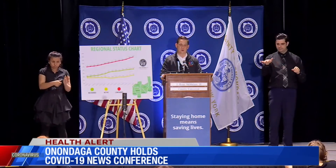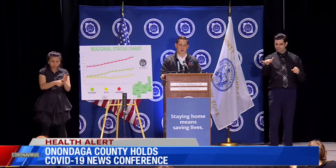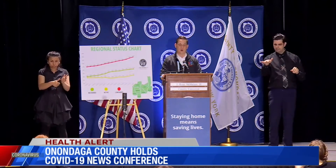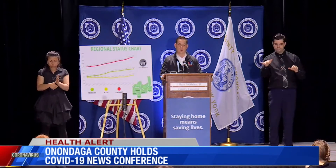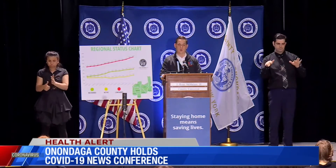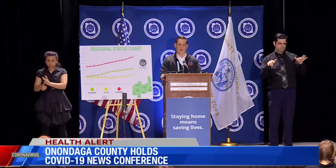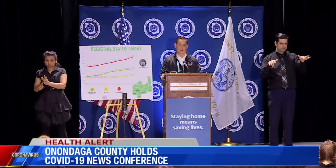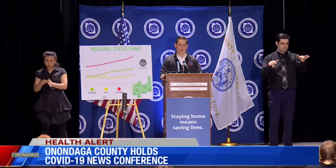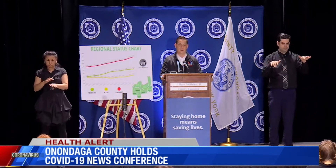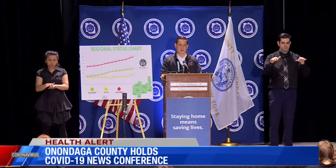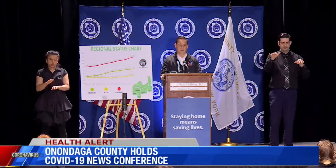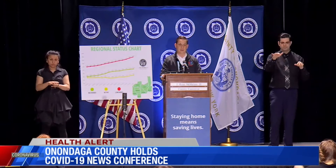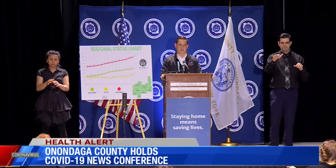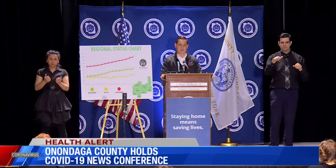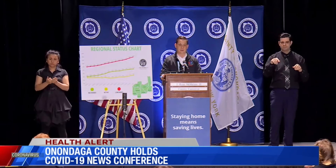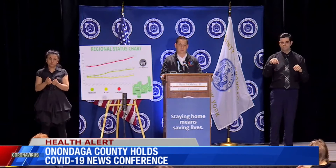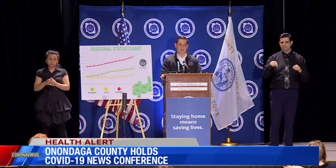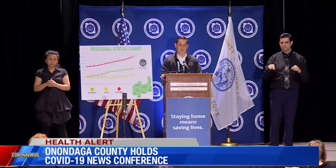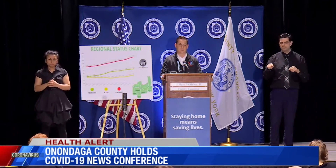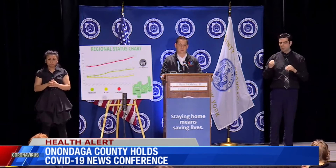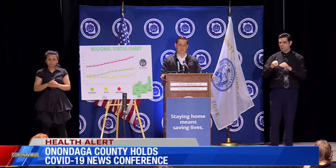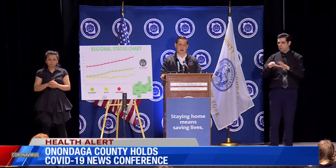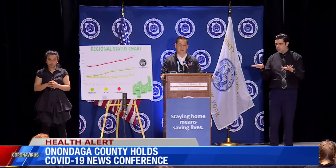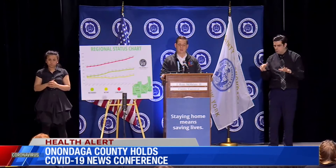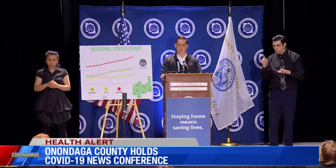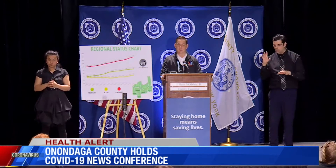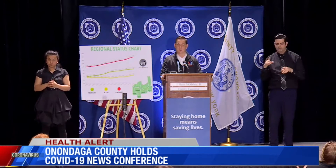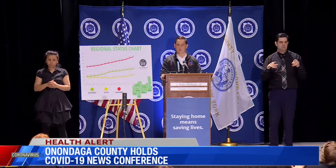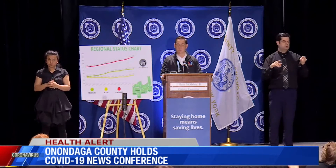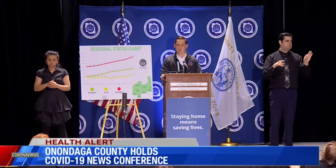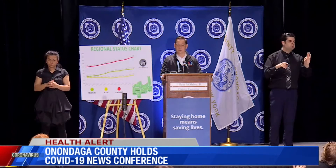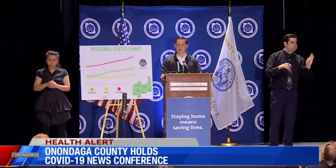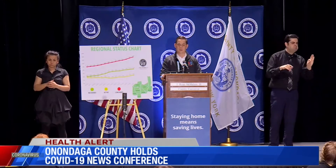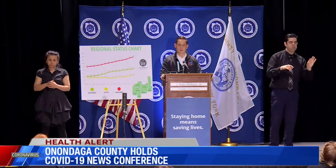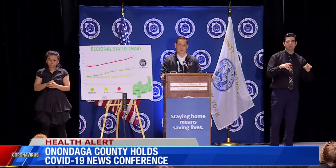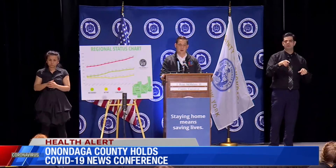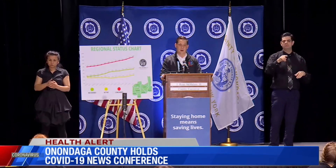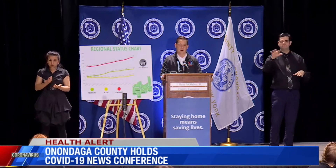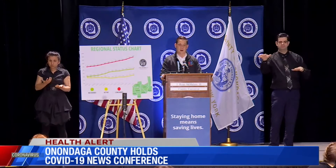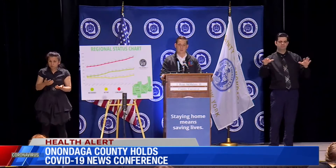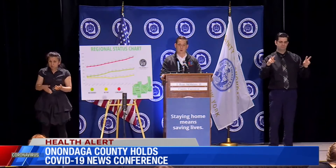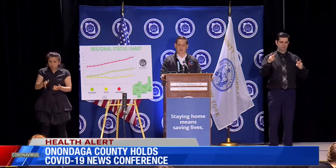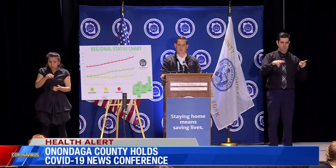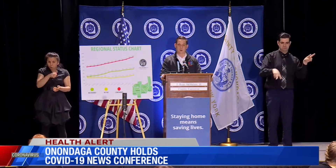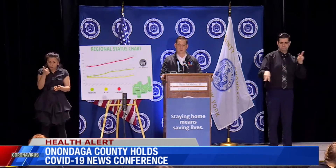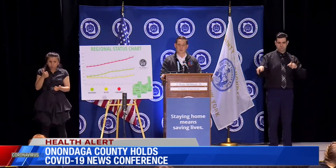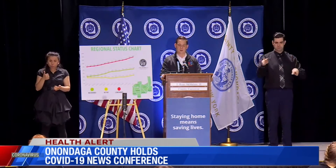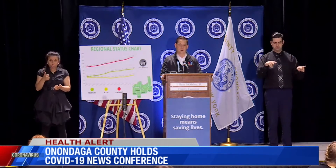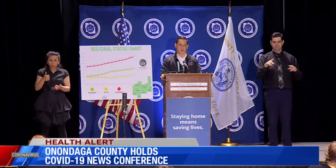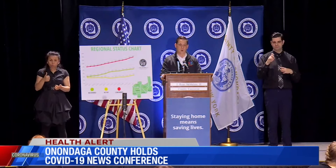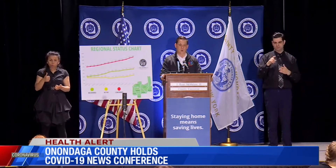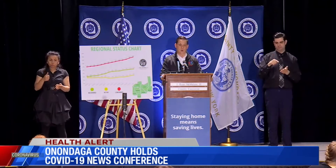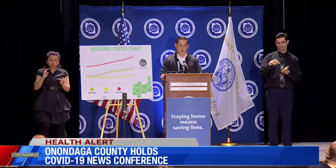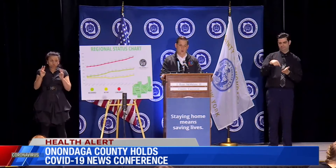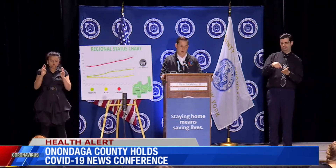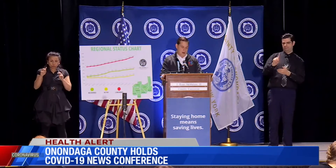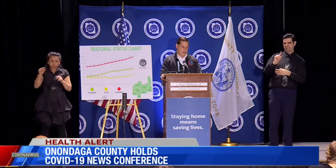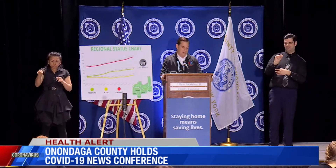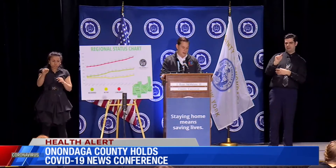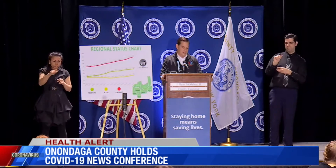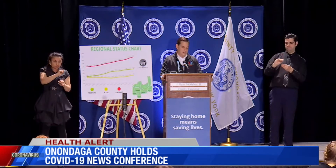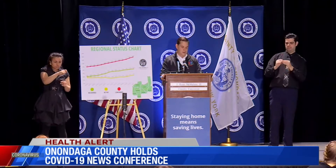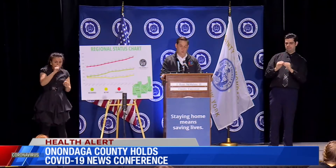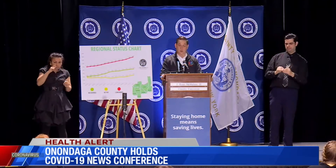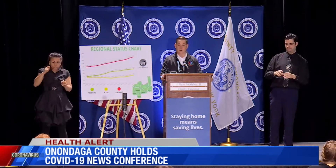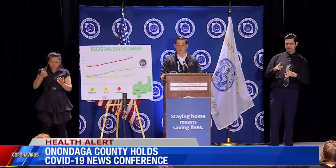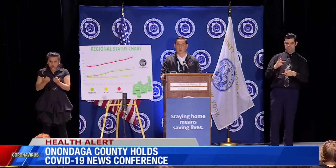Do you go and test certain pockets of certain communities? on a proactive basis. So right now